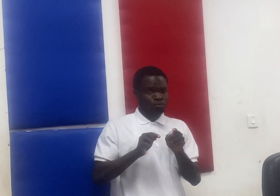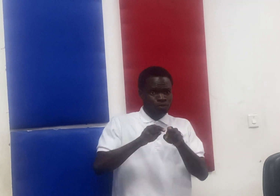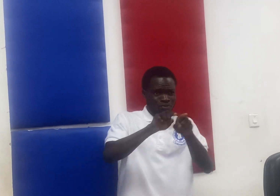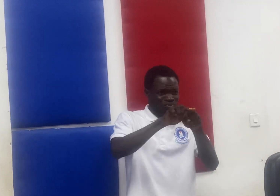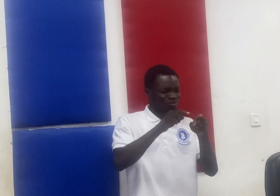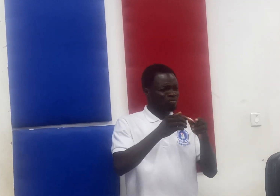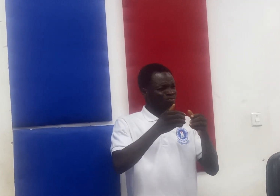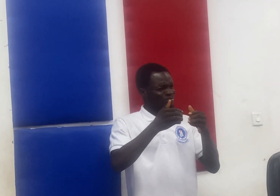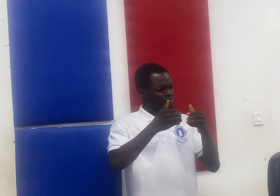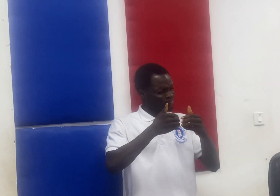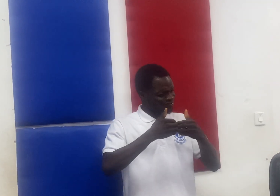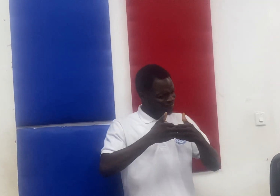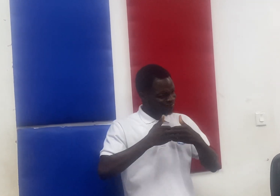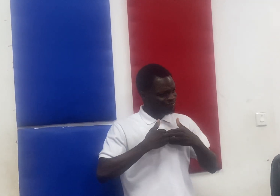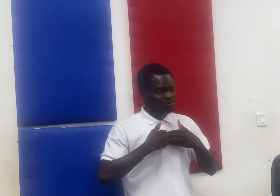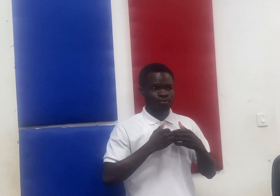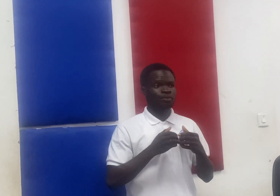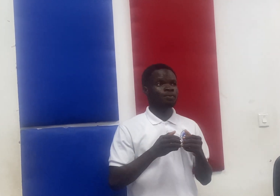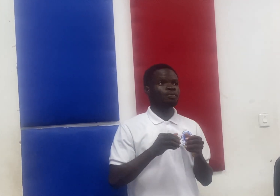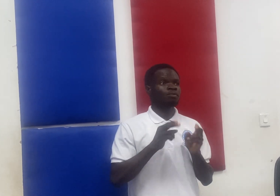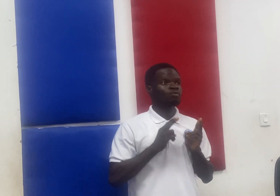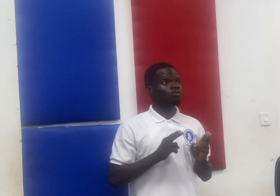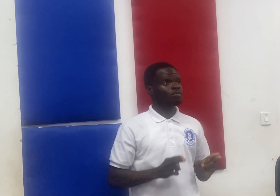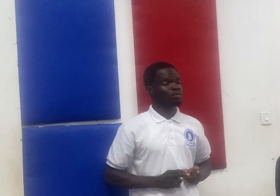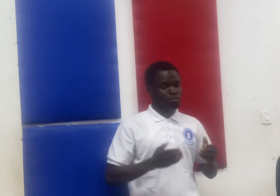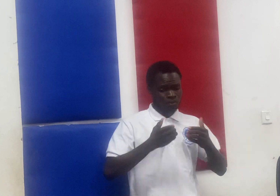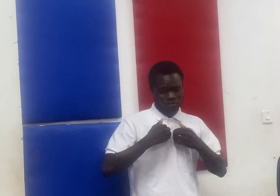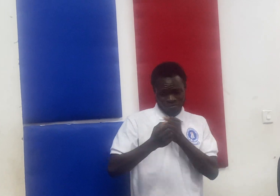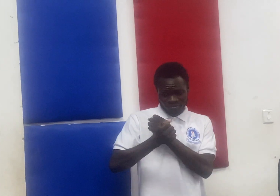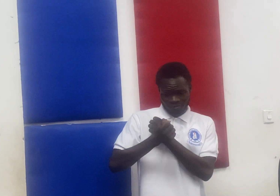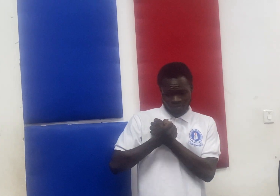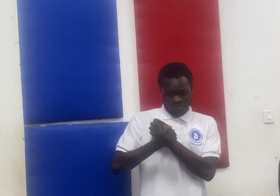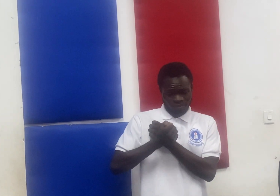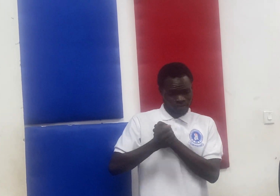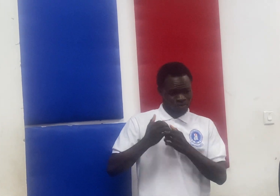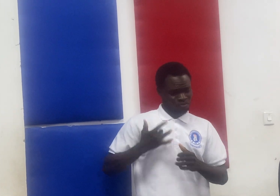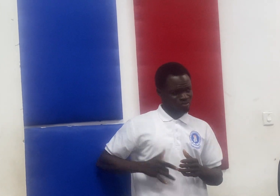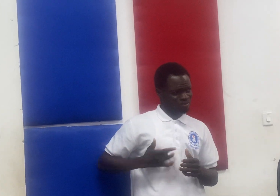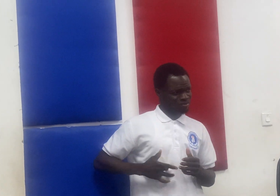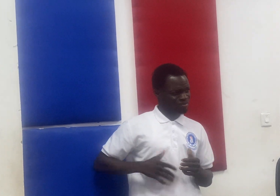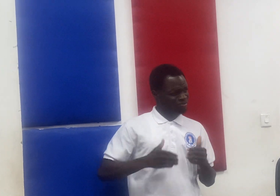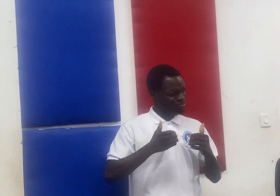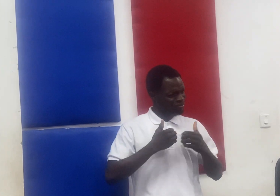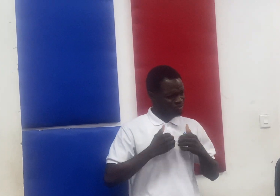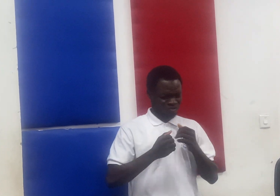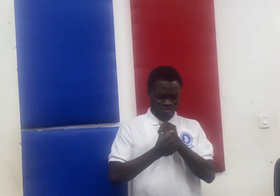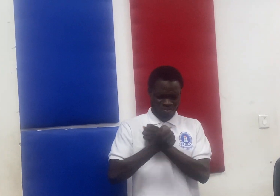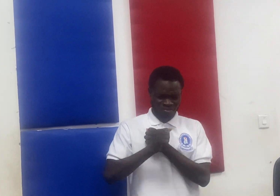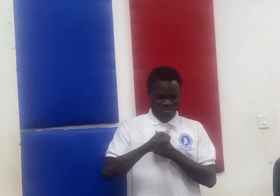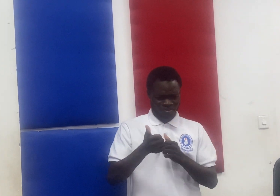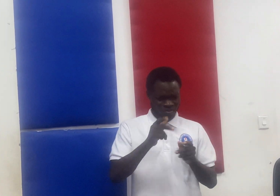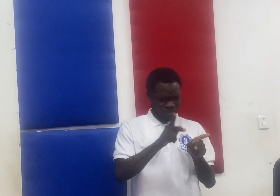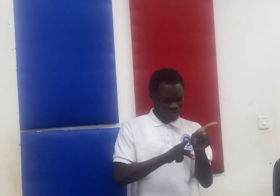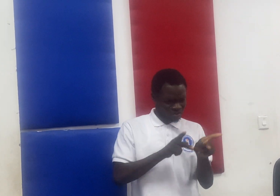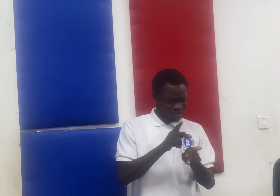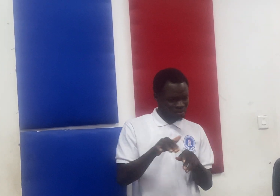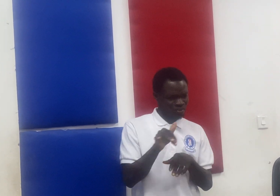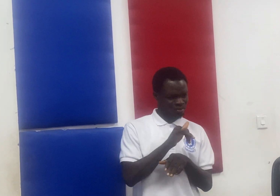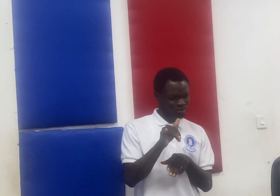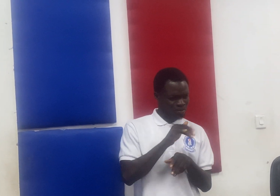feelings. And so they also have the affection to love others. And then people also think that